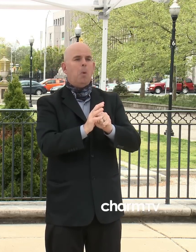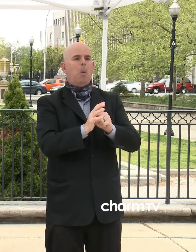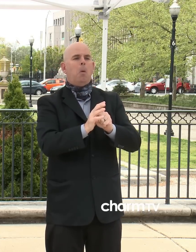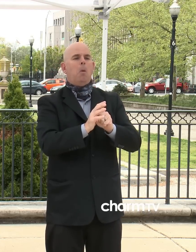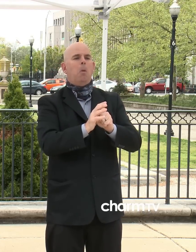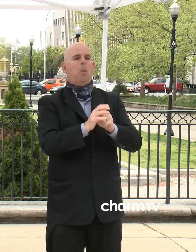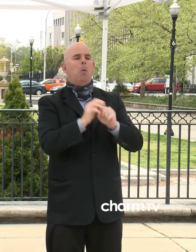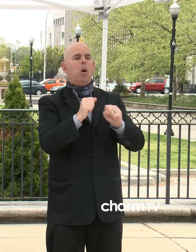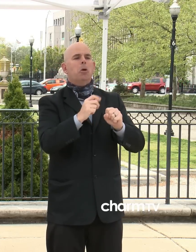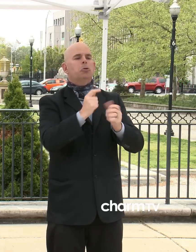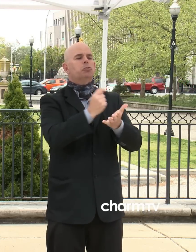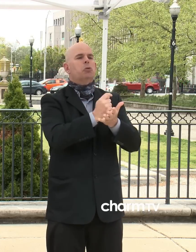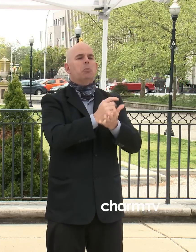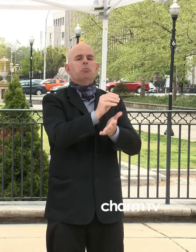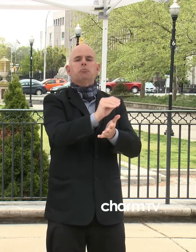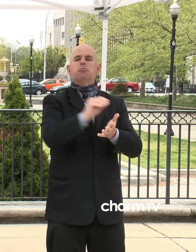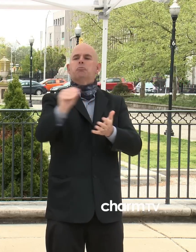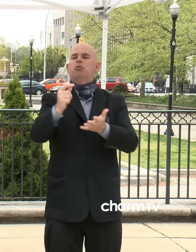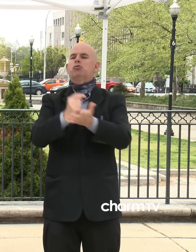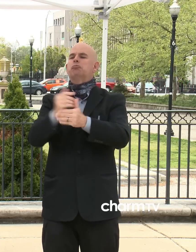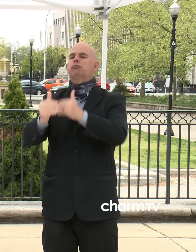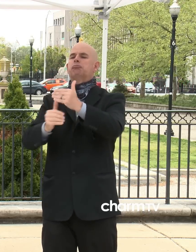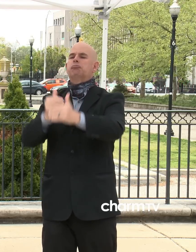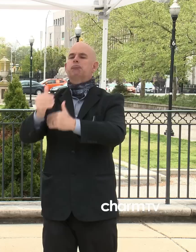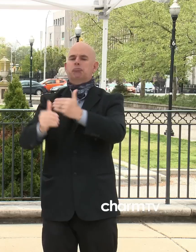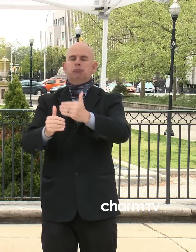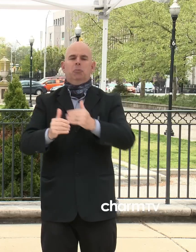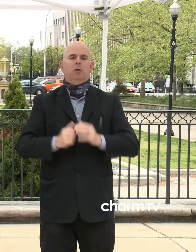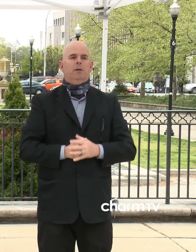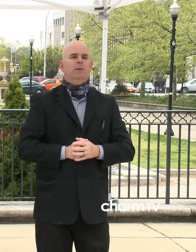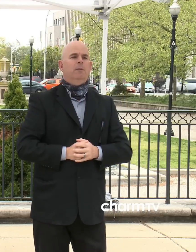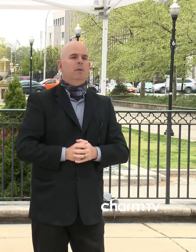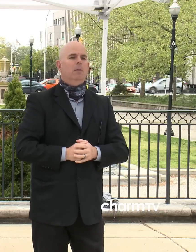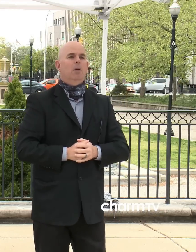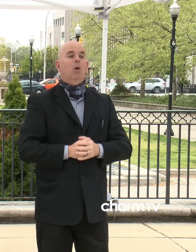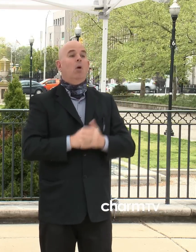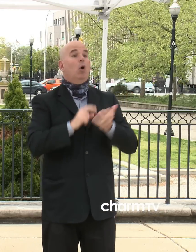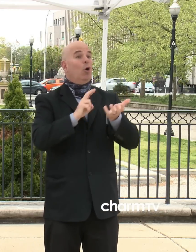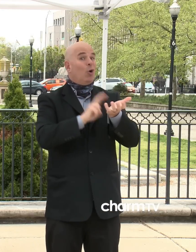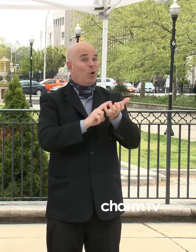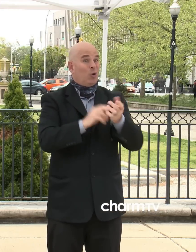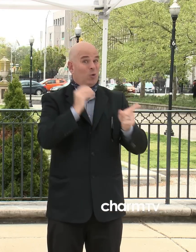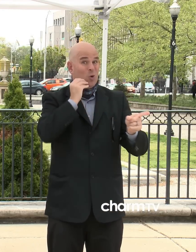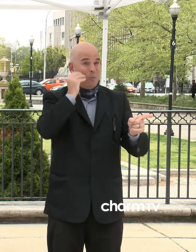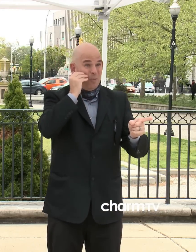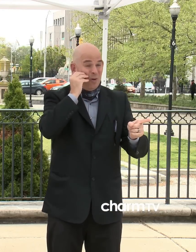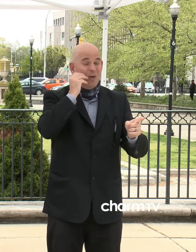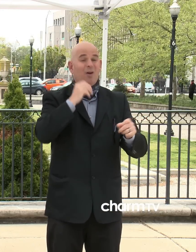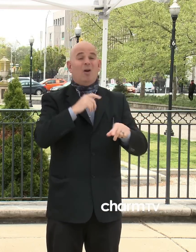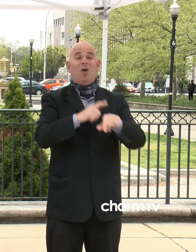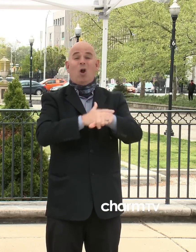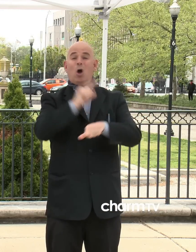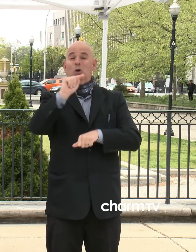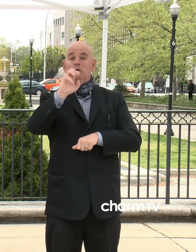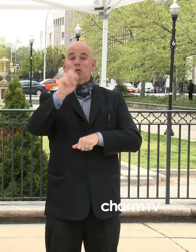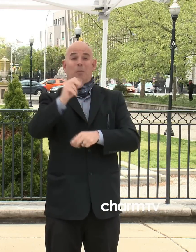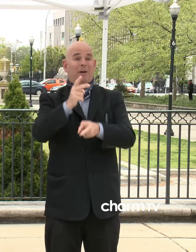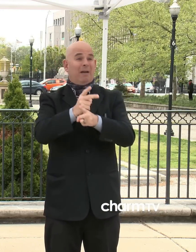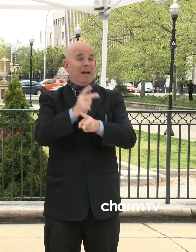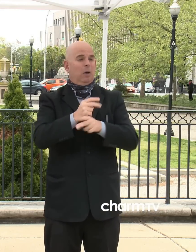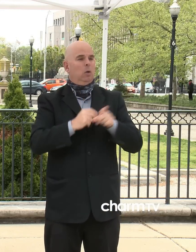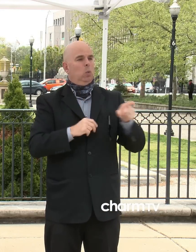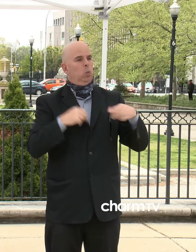safely. Nursing homes and our long-term care facilities remain a top priority of the health department. We know that,